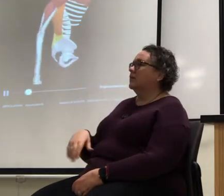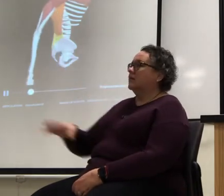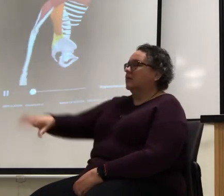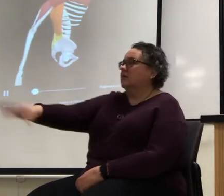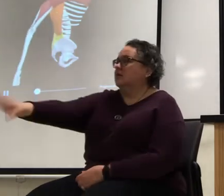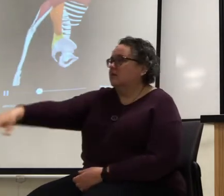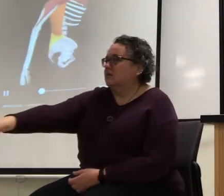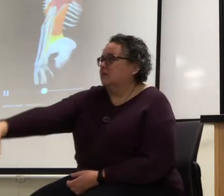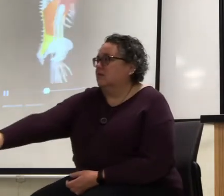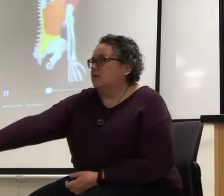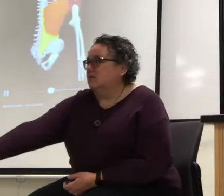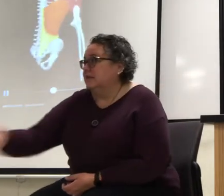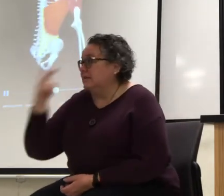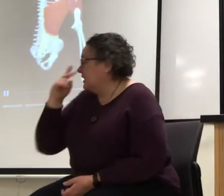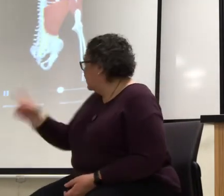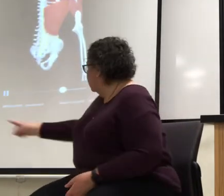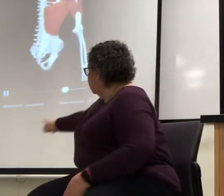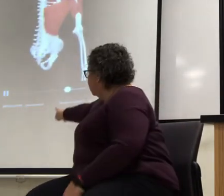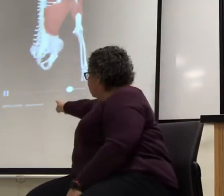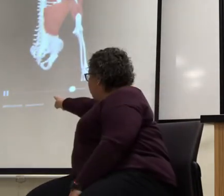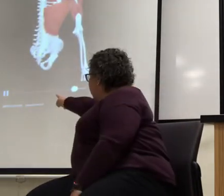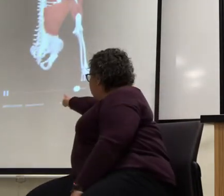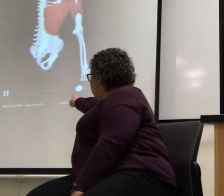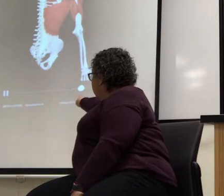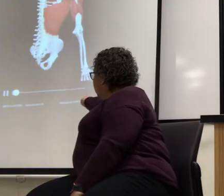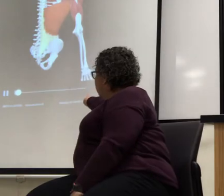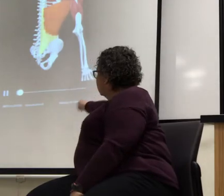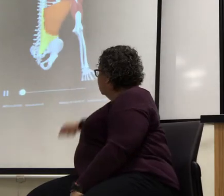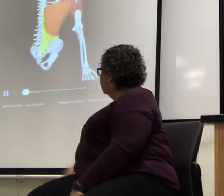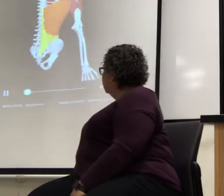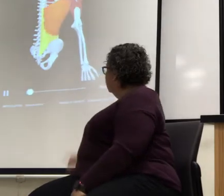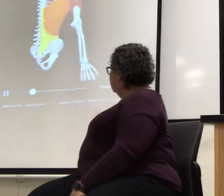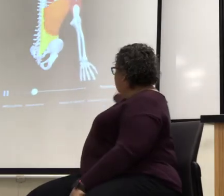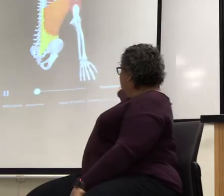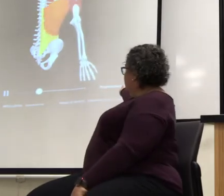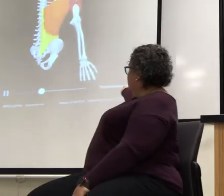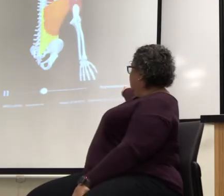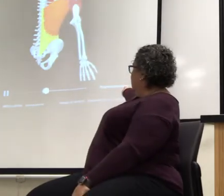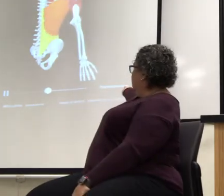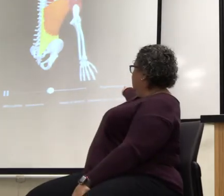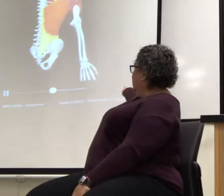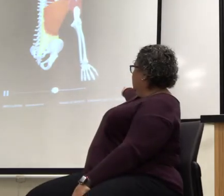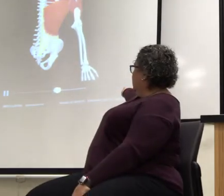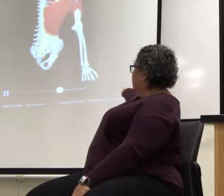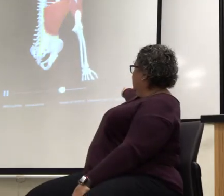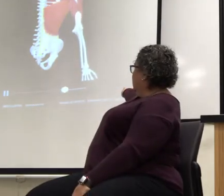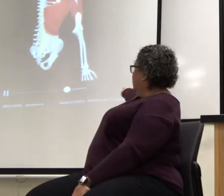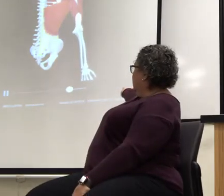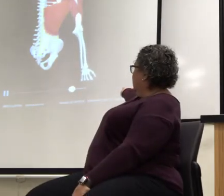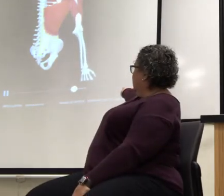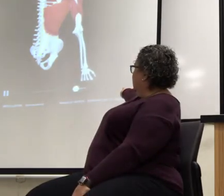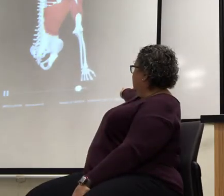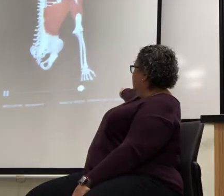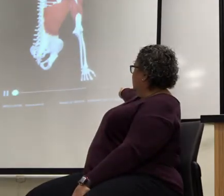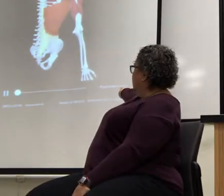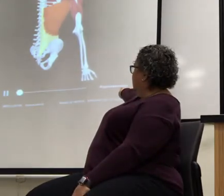You know, that's extension, hyperextension. So I'll say extend arm, basically.